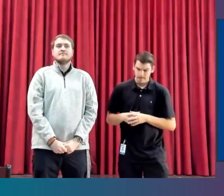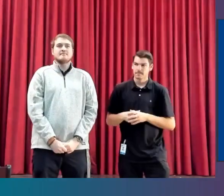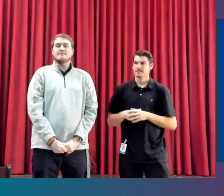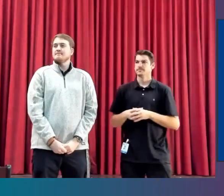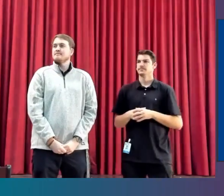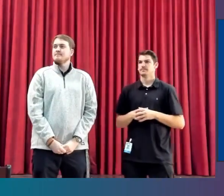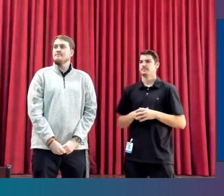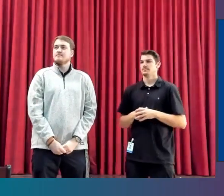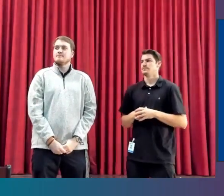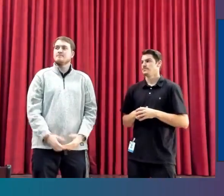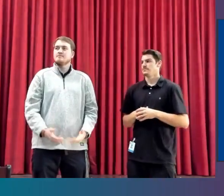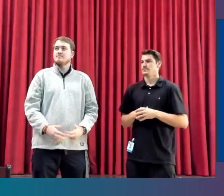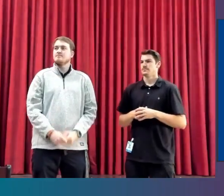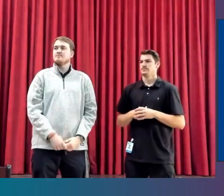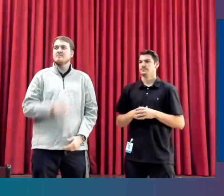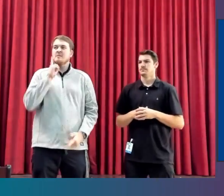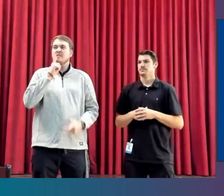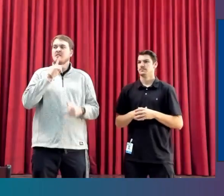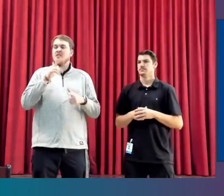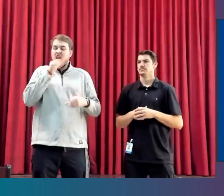just confused at this point.